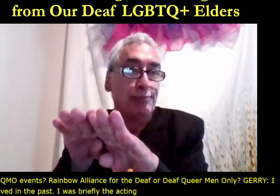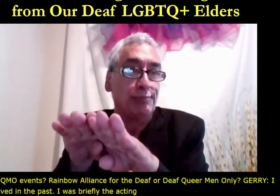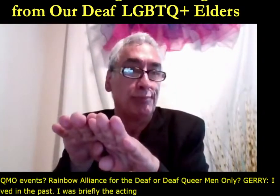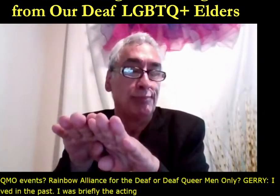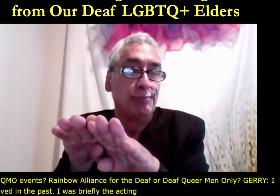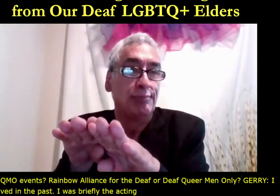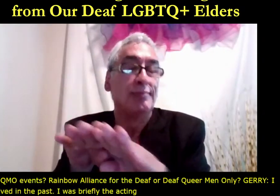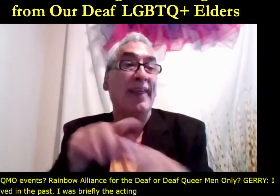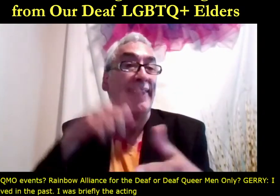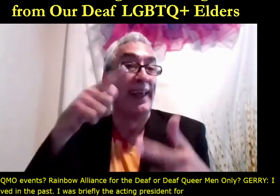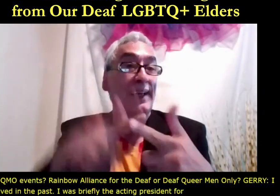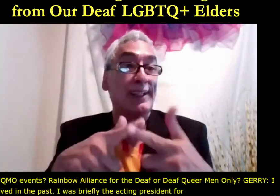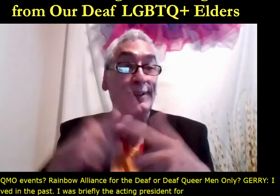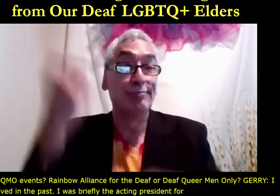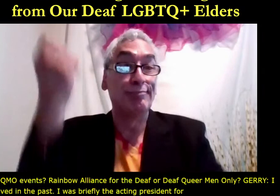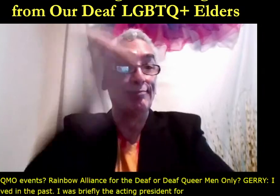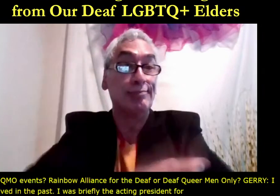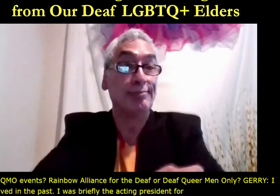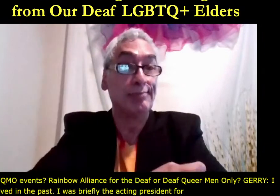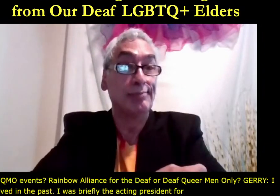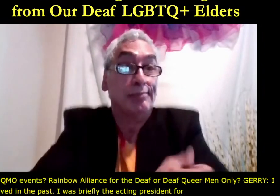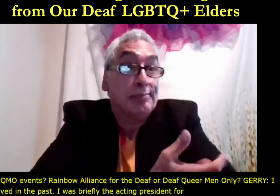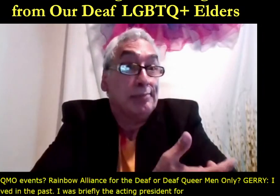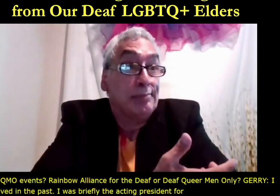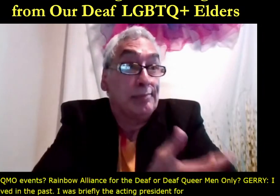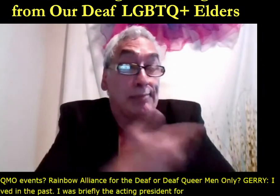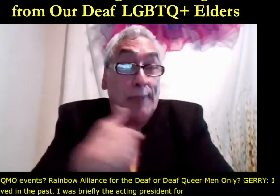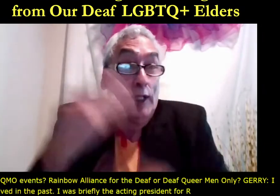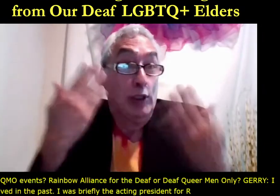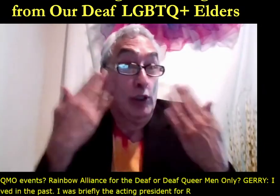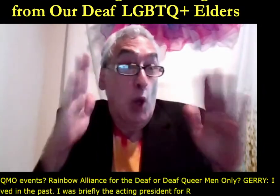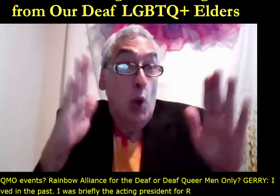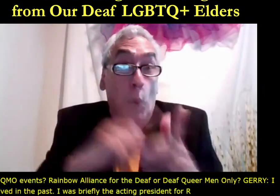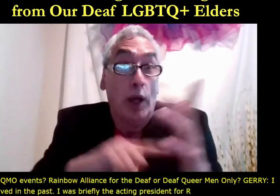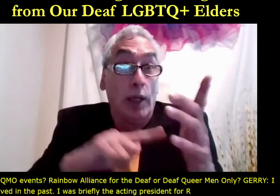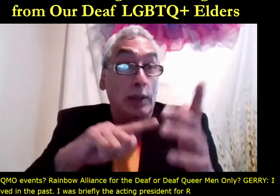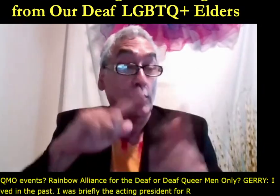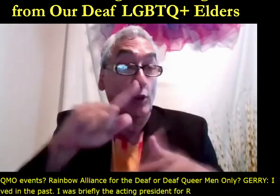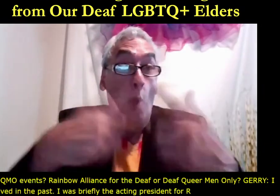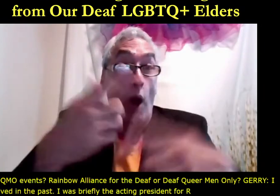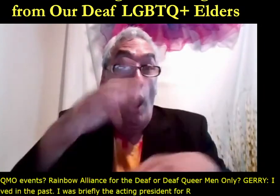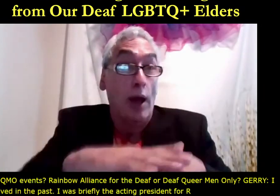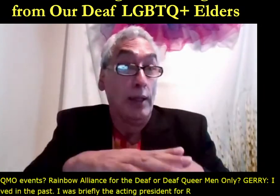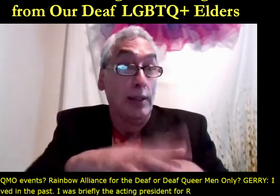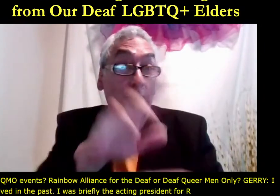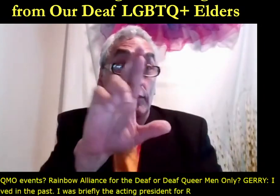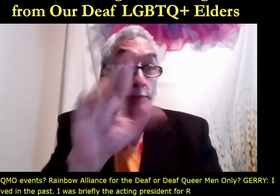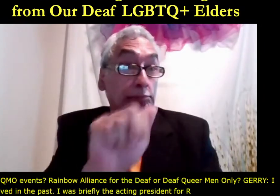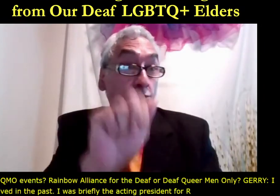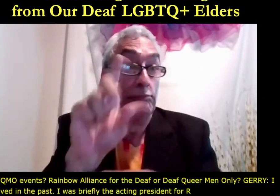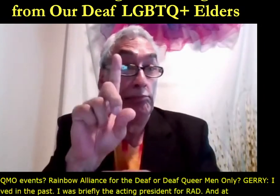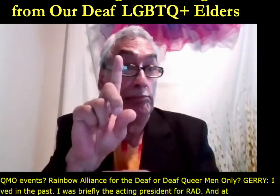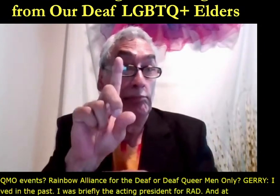going on and they ended up closing it um i'm not really sure what's going on with